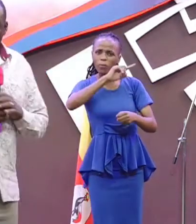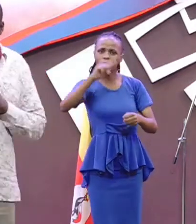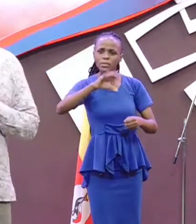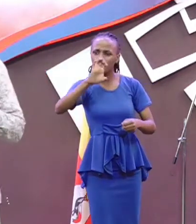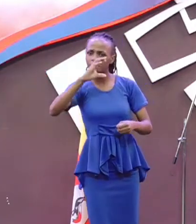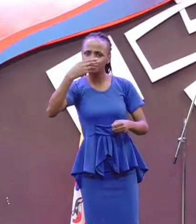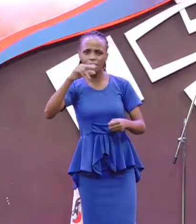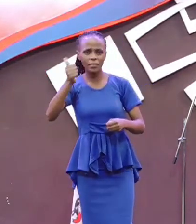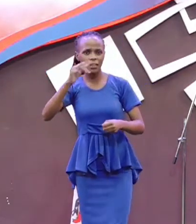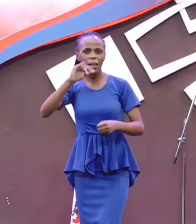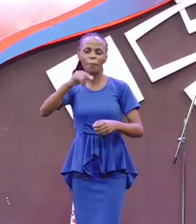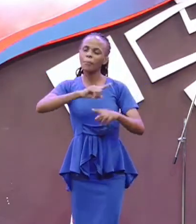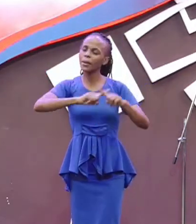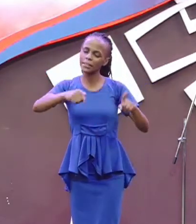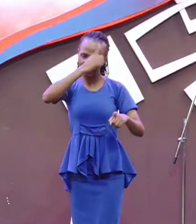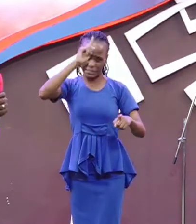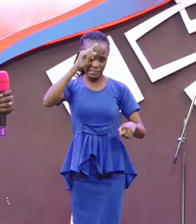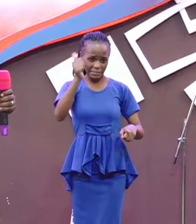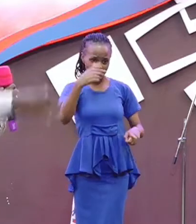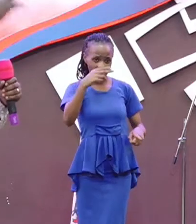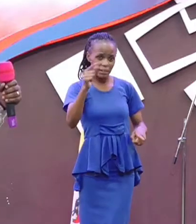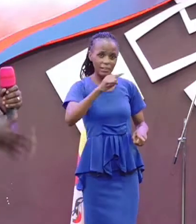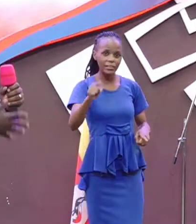Zachariah's daughter. But Ahaz,